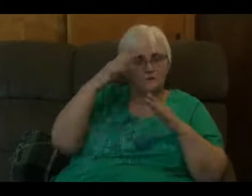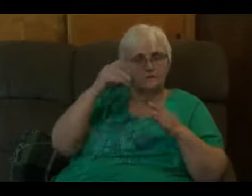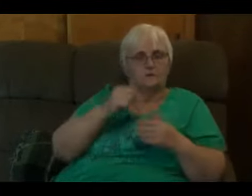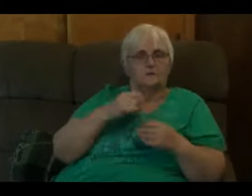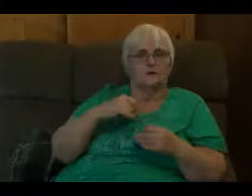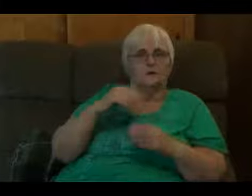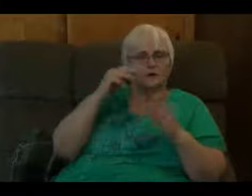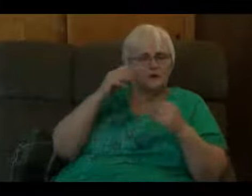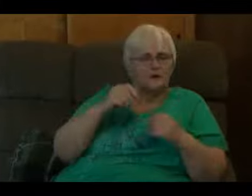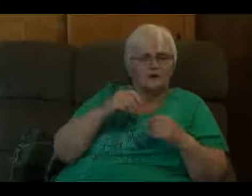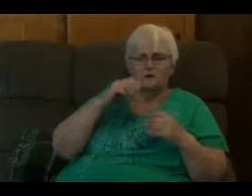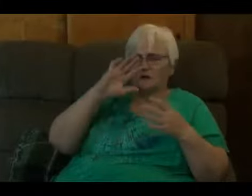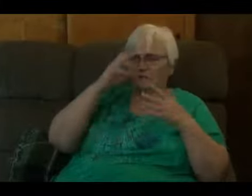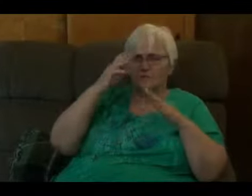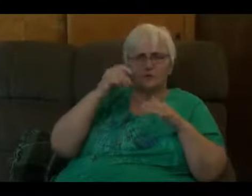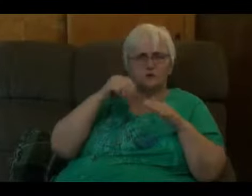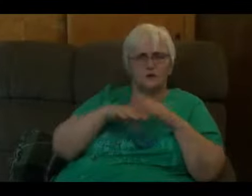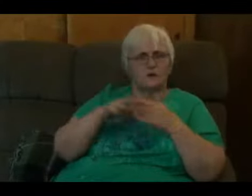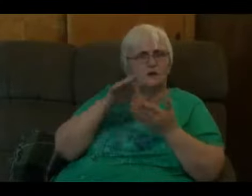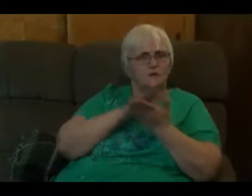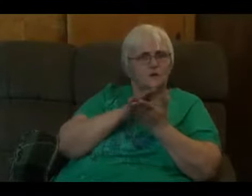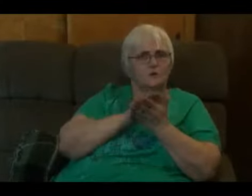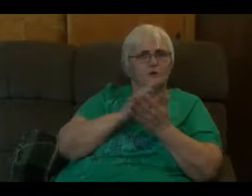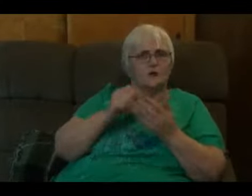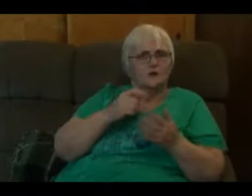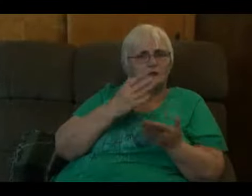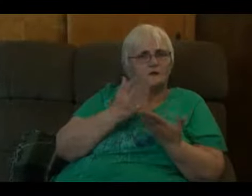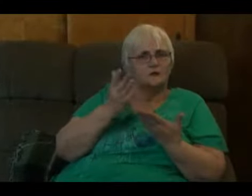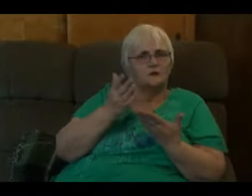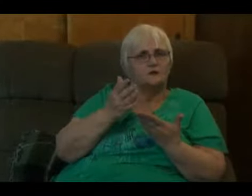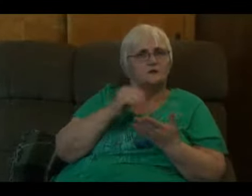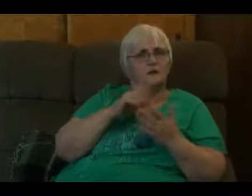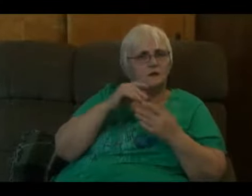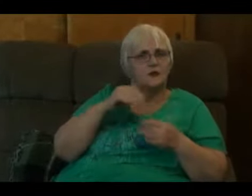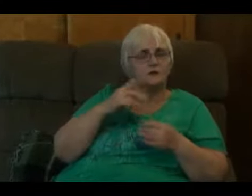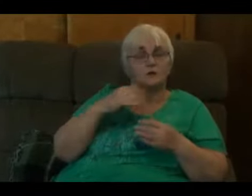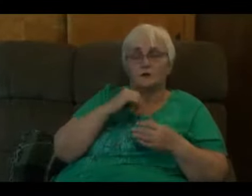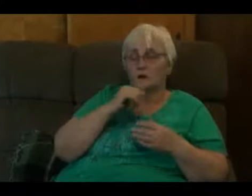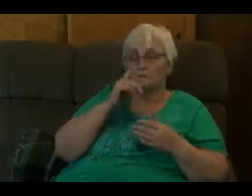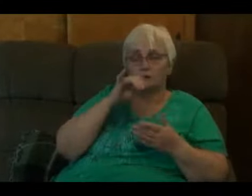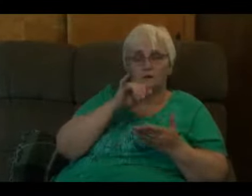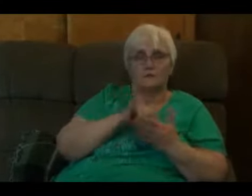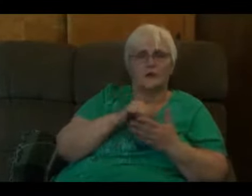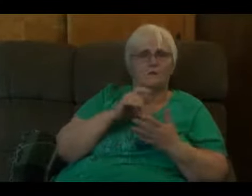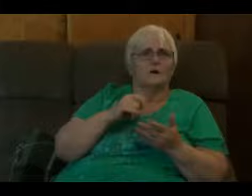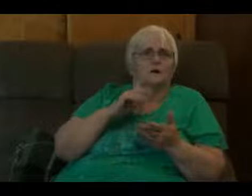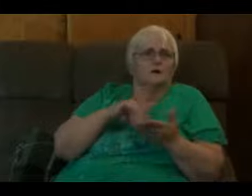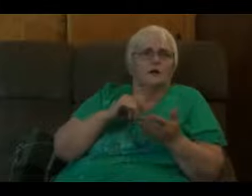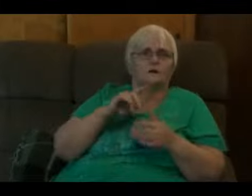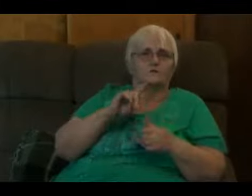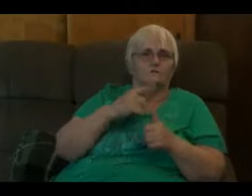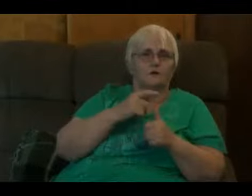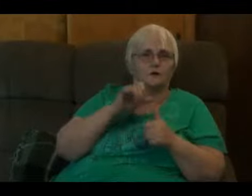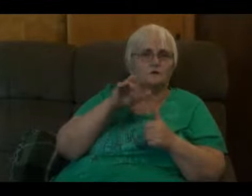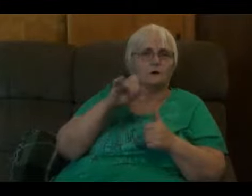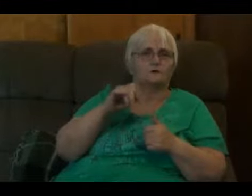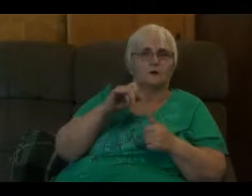teaching confusion in schools. A lot of these subjects they teach should be that. Okay, what are you taking this first semester? Confusion